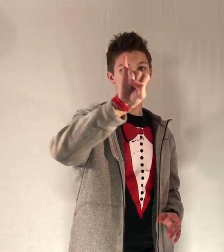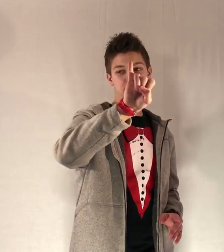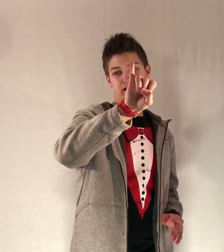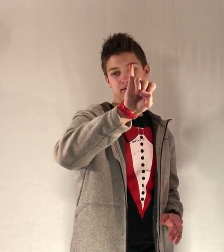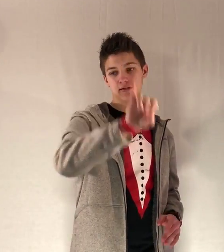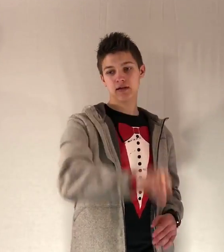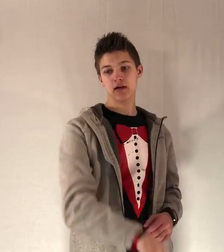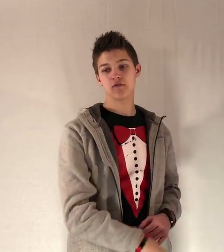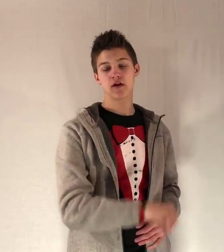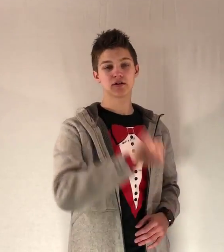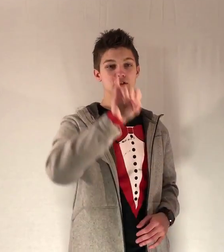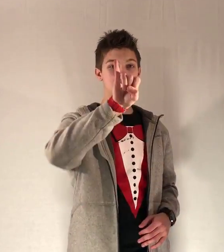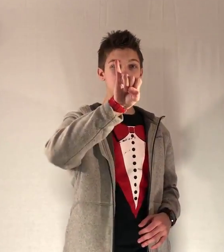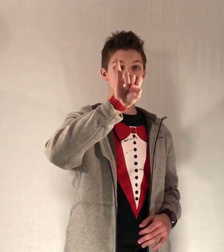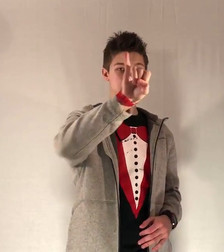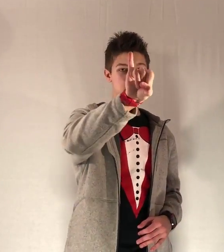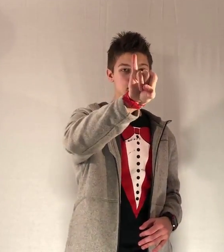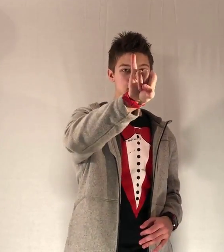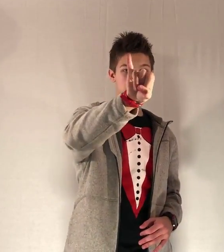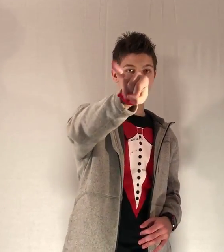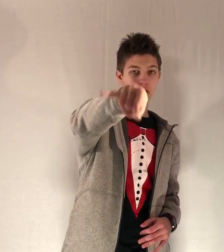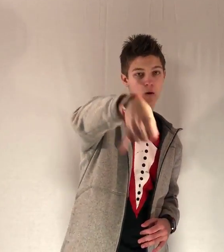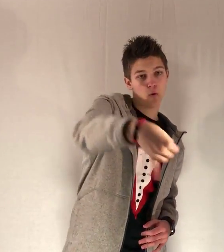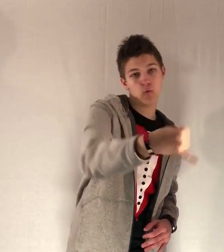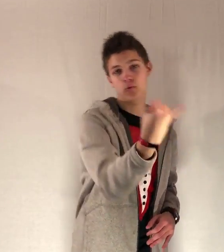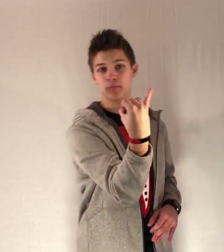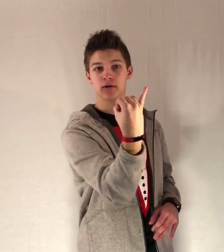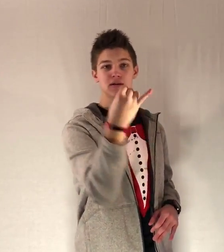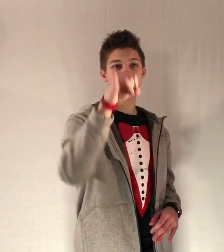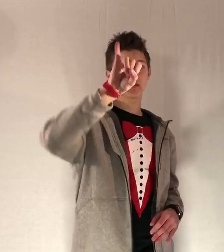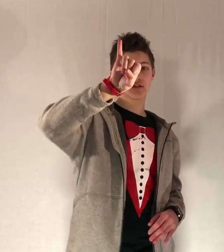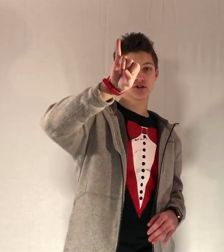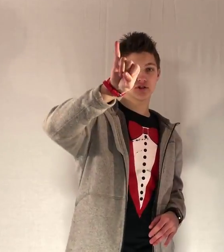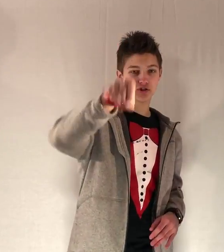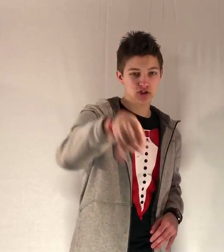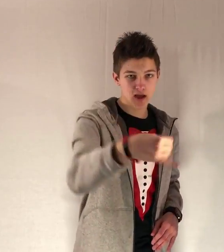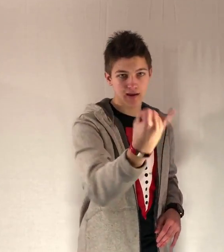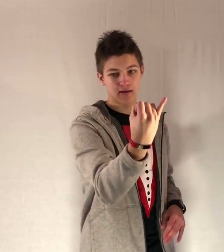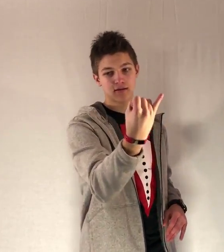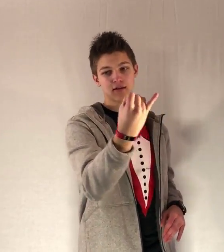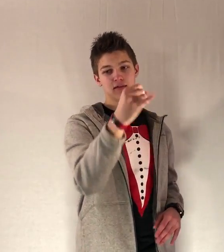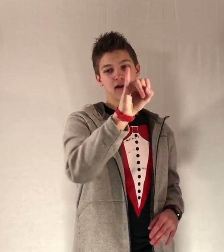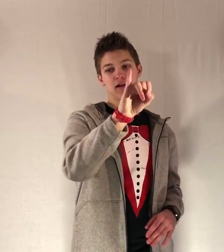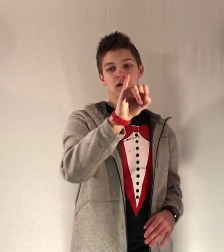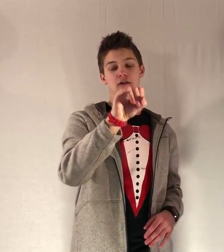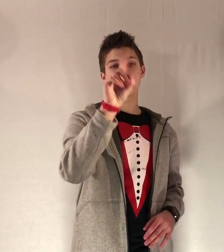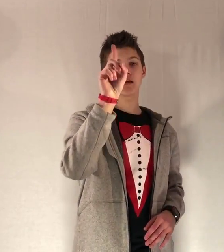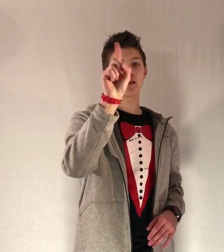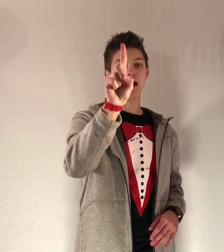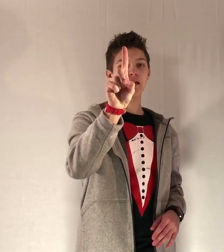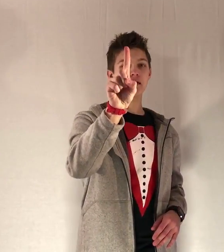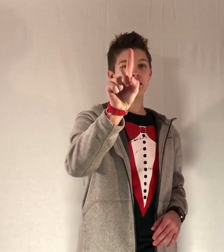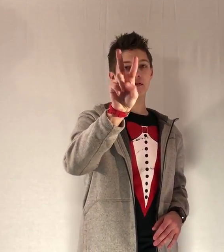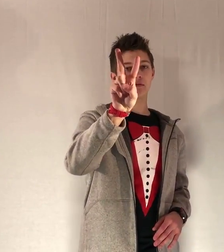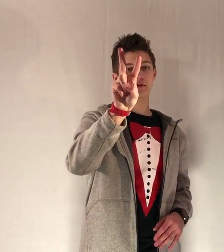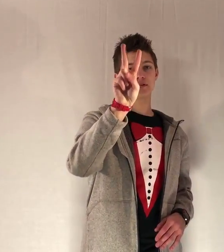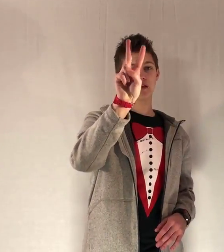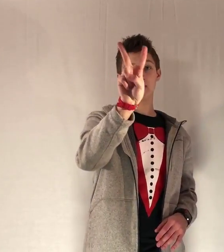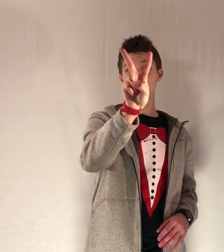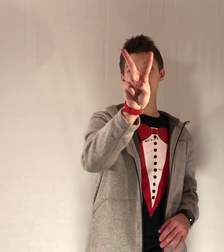that. And you've got J, dot of the I, whoop, that's J, like that. And you've got K, which is a peace